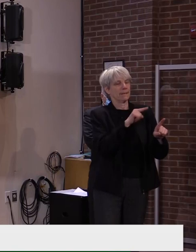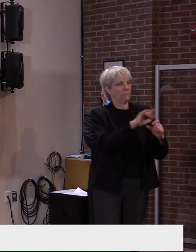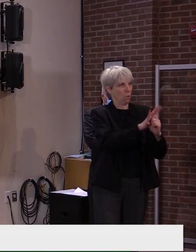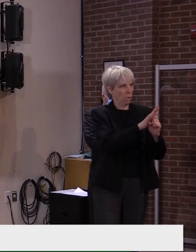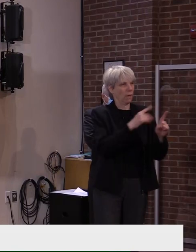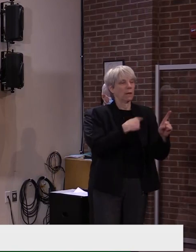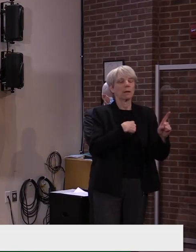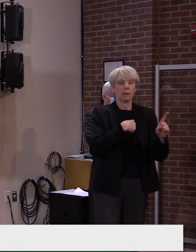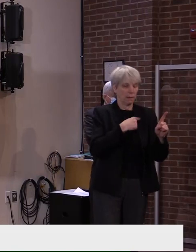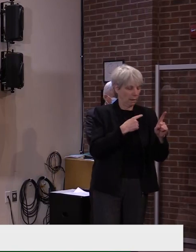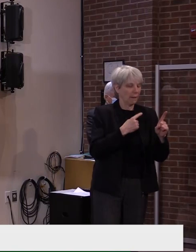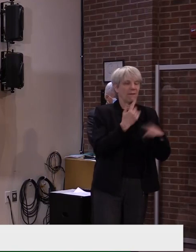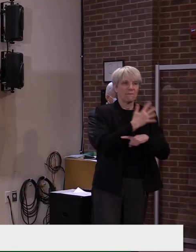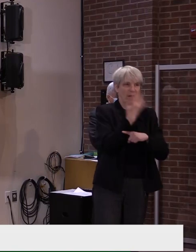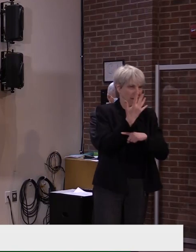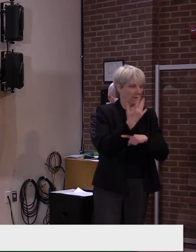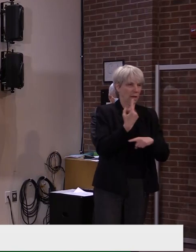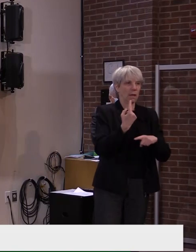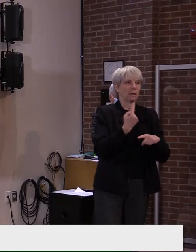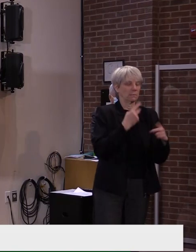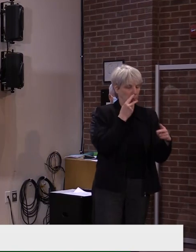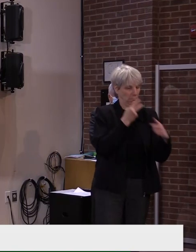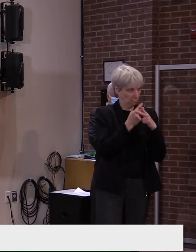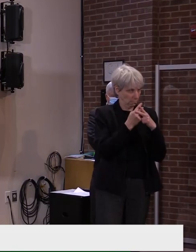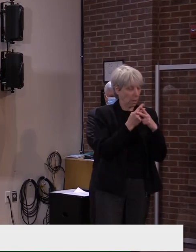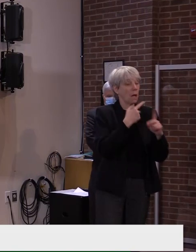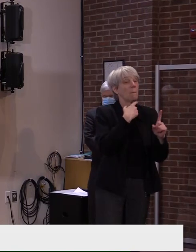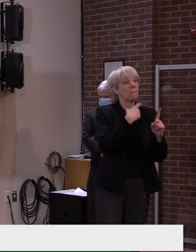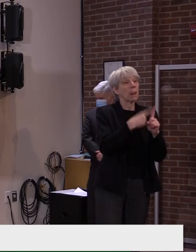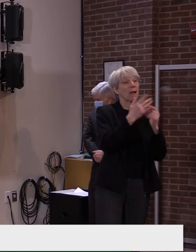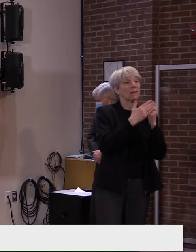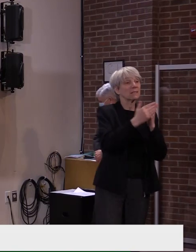strict mask use for an additional 5 days.